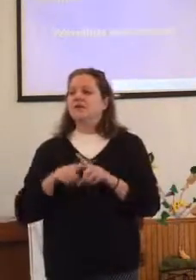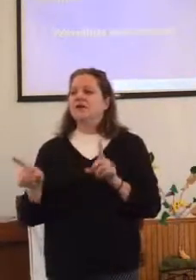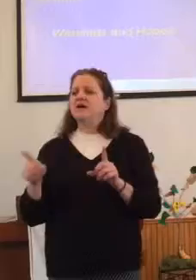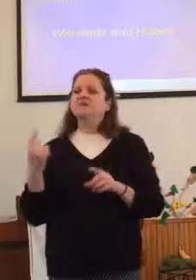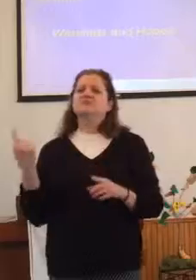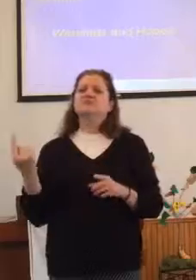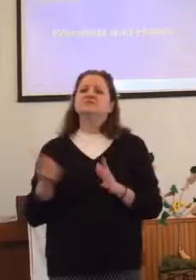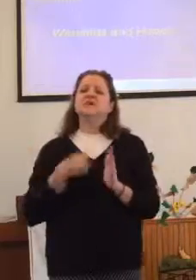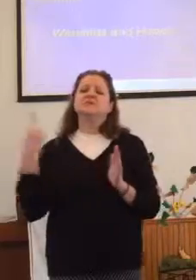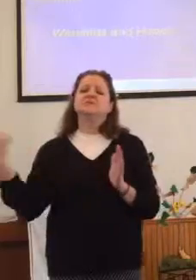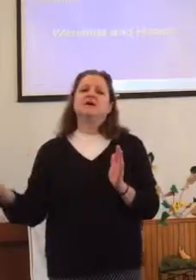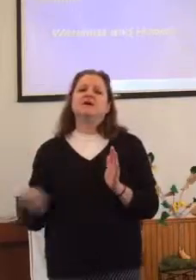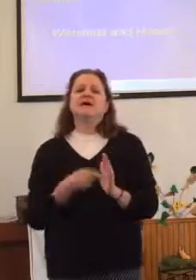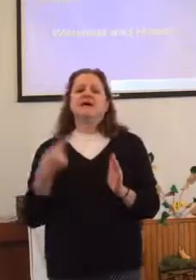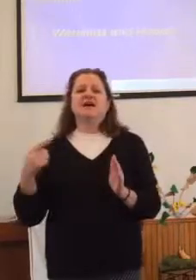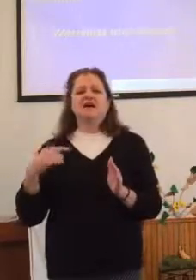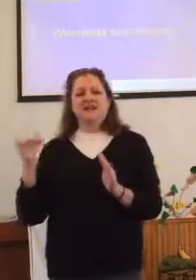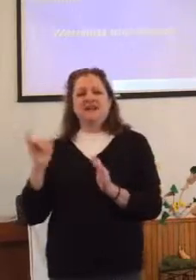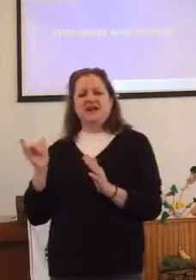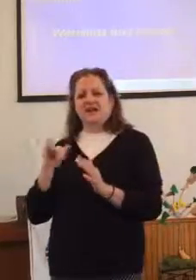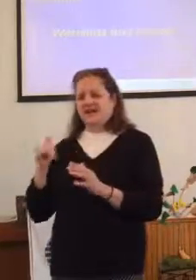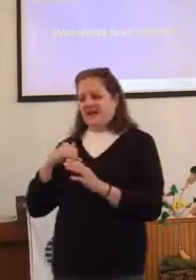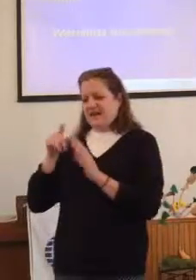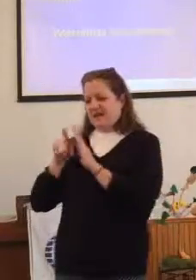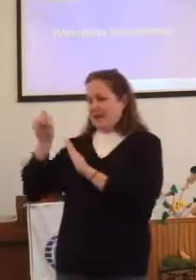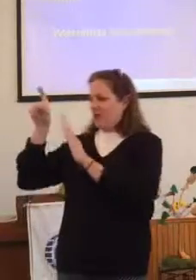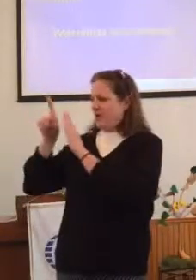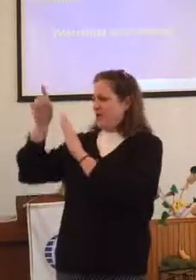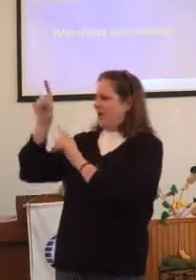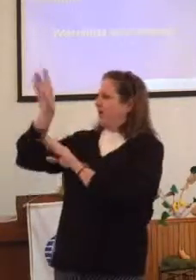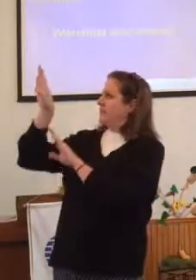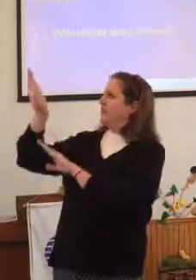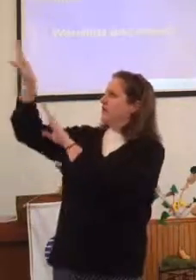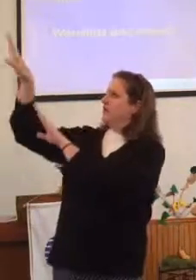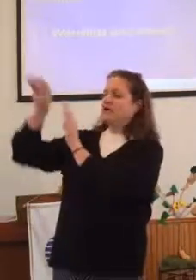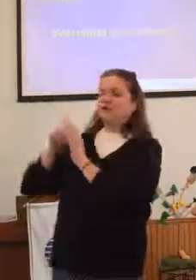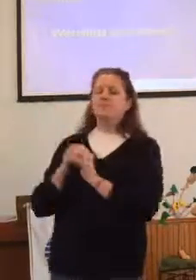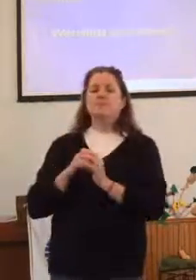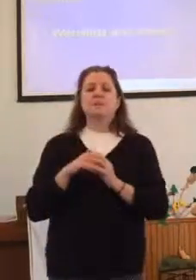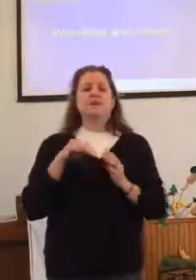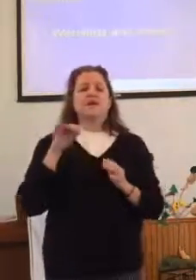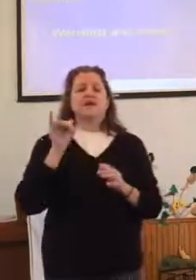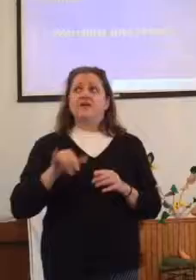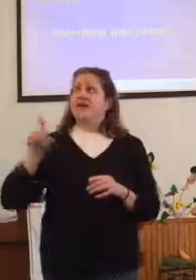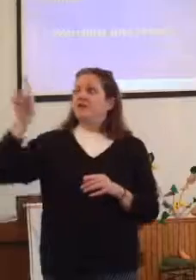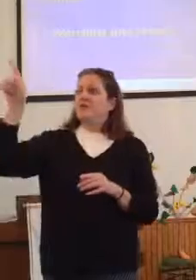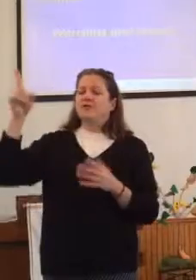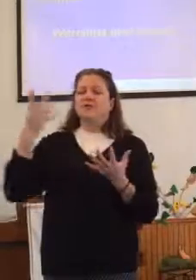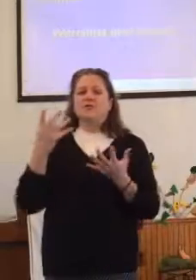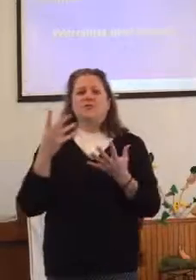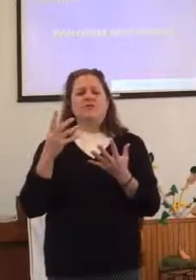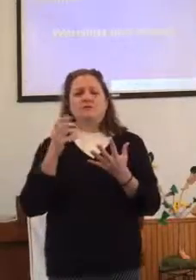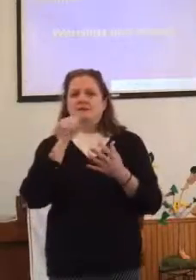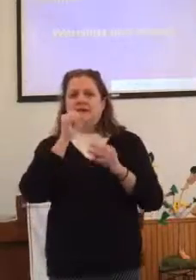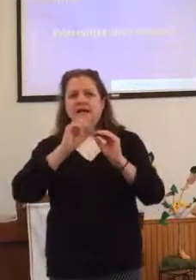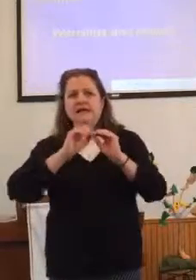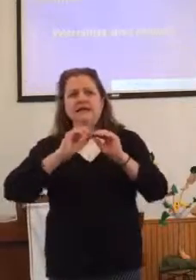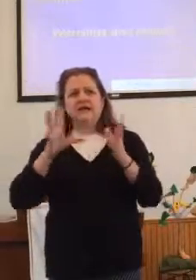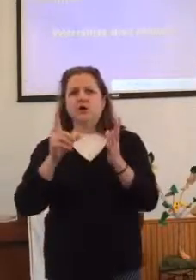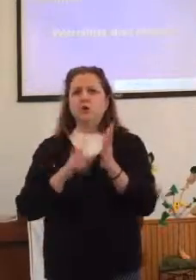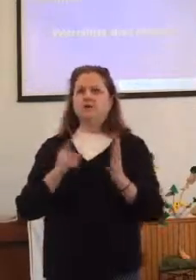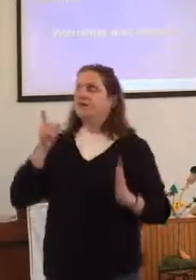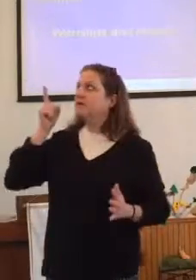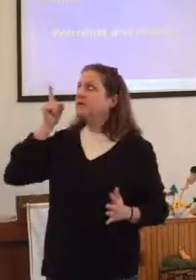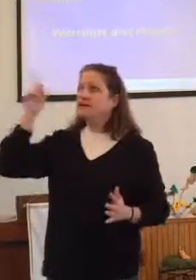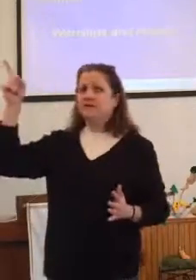sometimes, like the caterpillar pillar, it's a goal without any clear results.